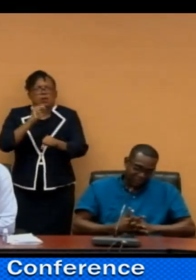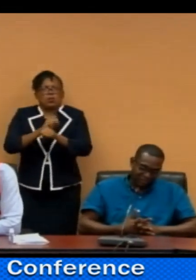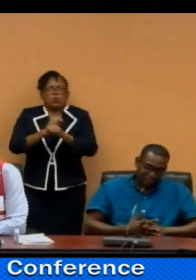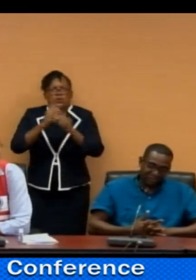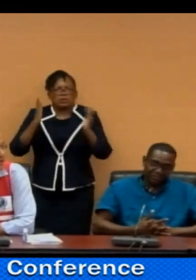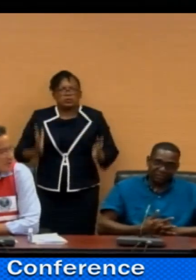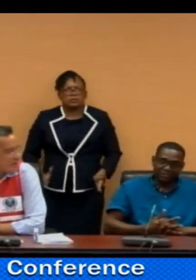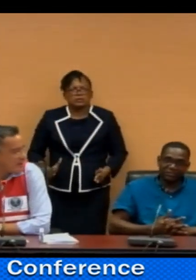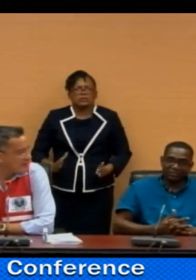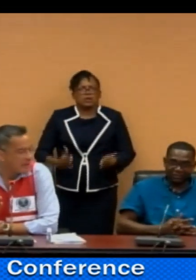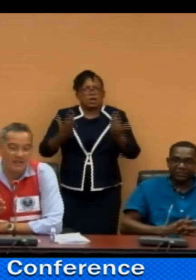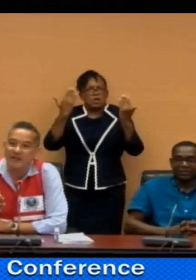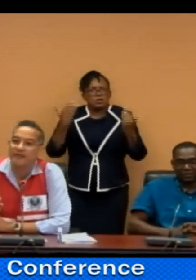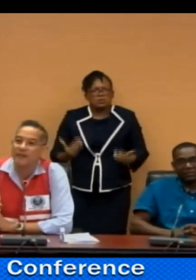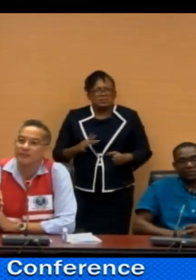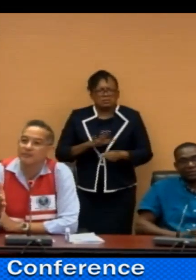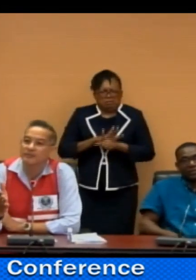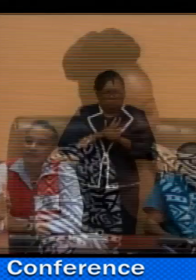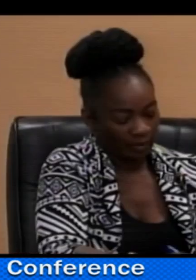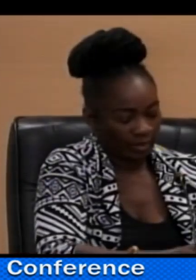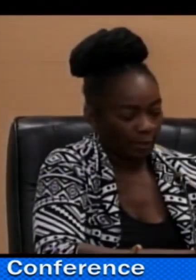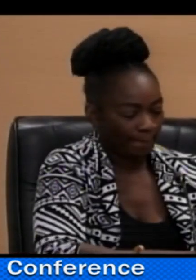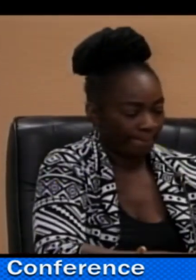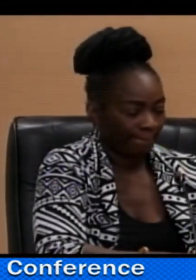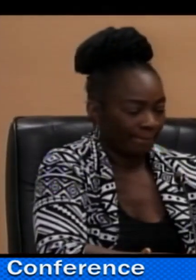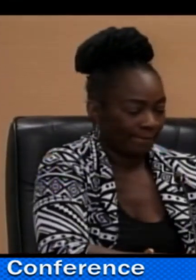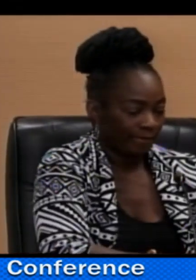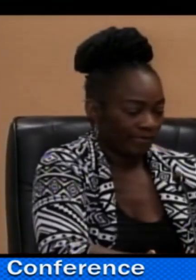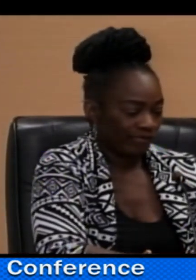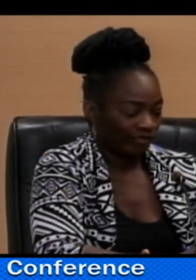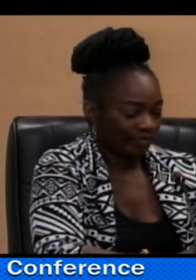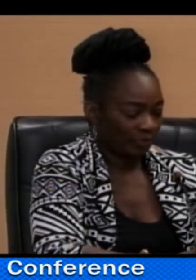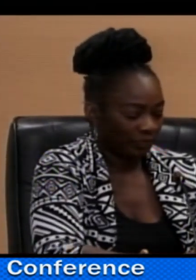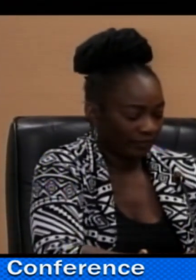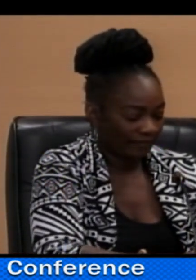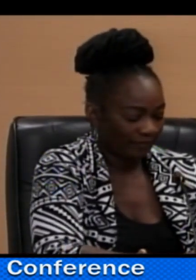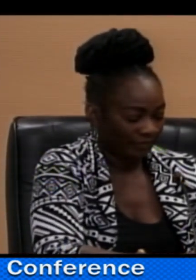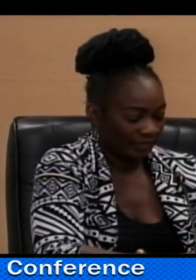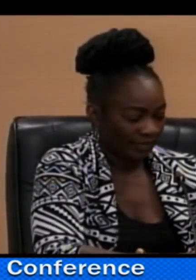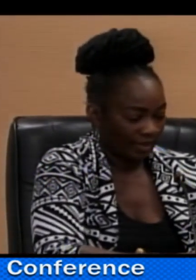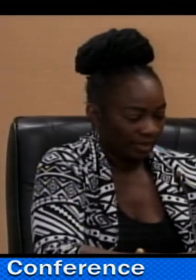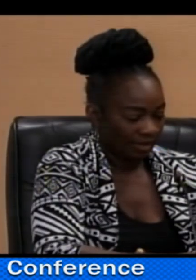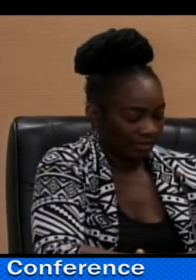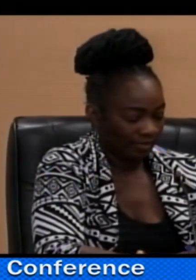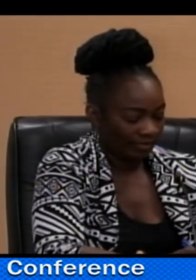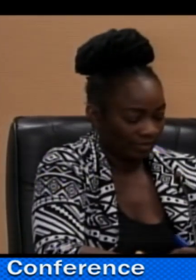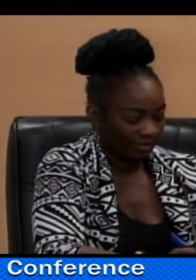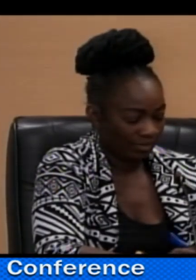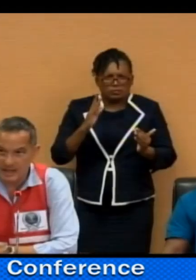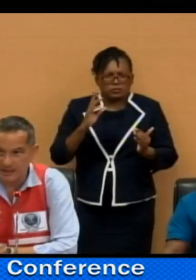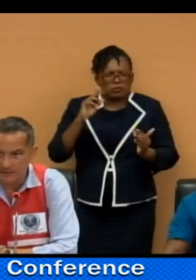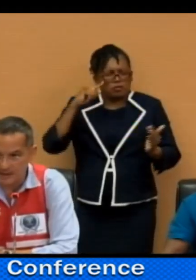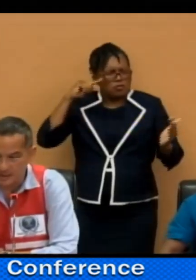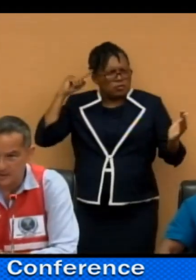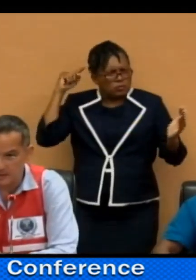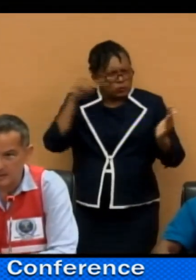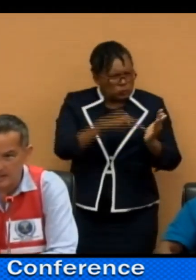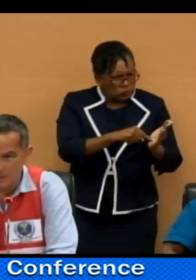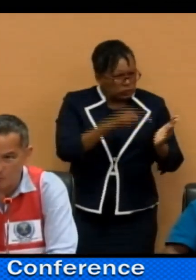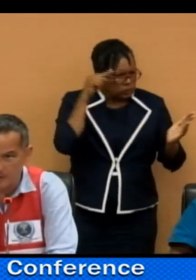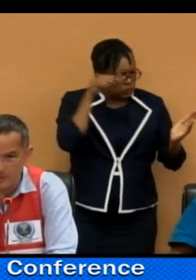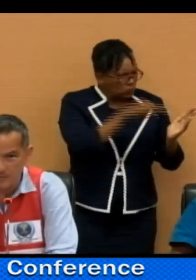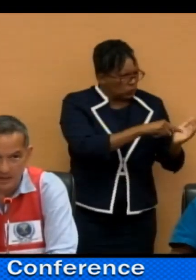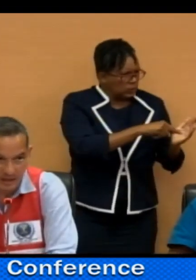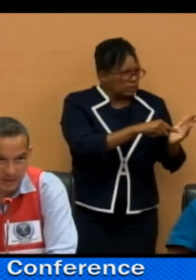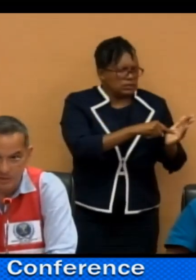put extra burden on any of them. Now is the time to recognize the sacrifices that